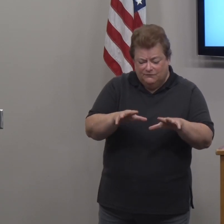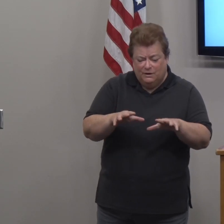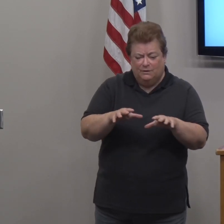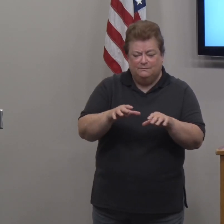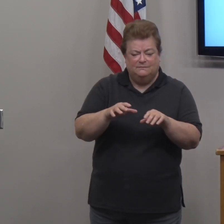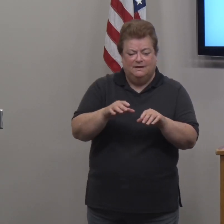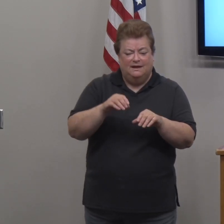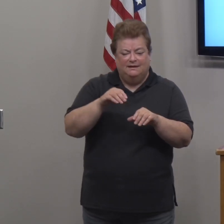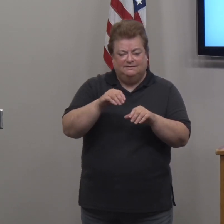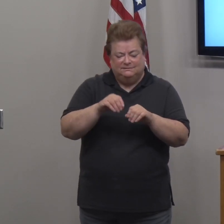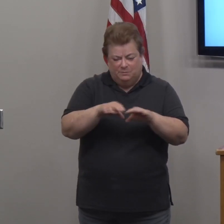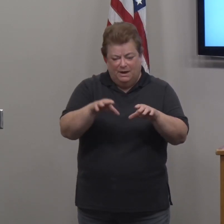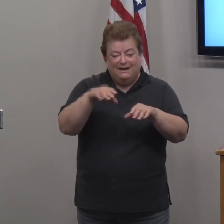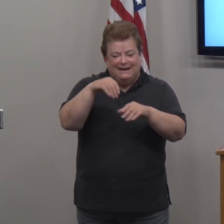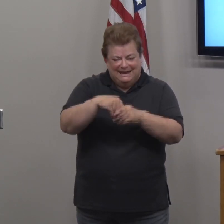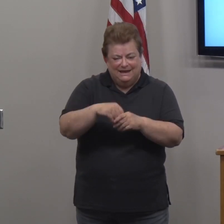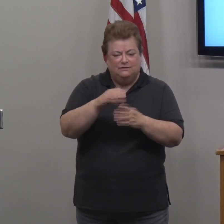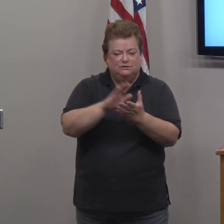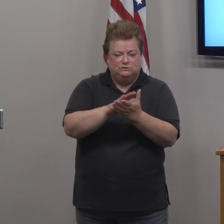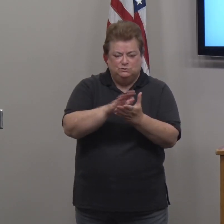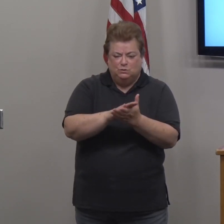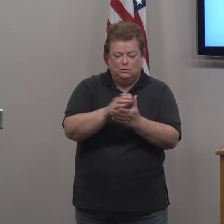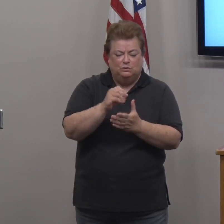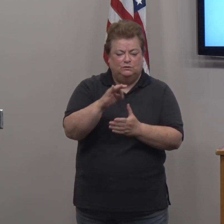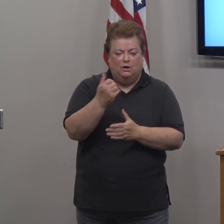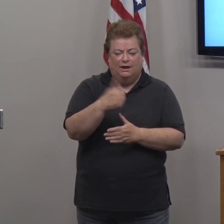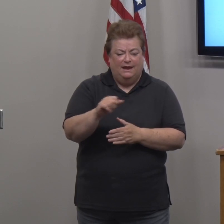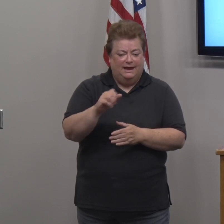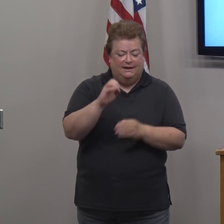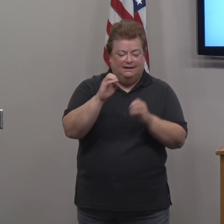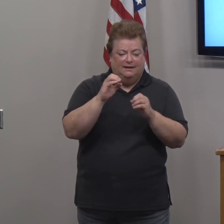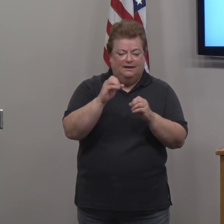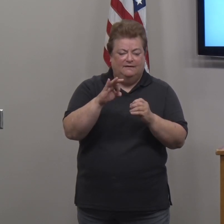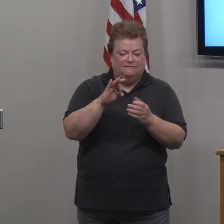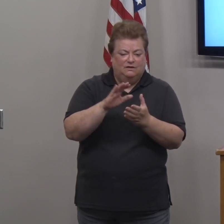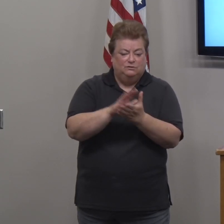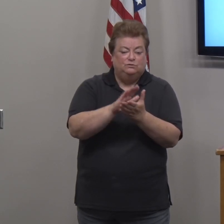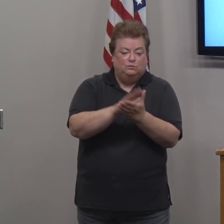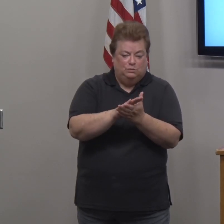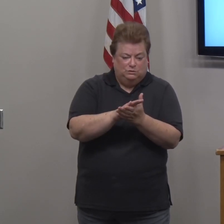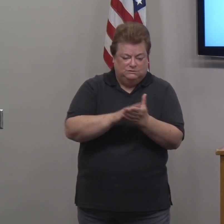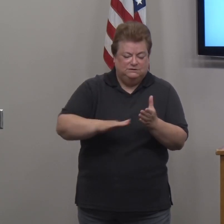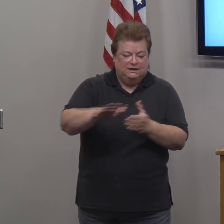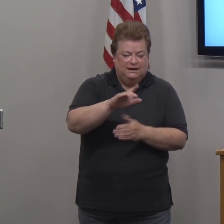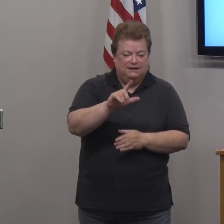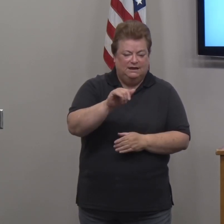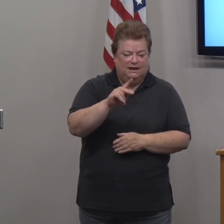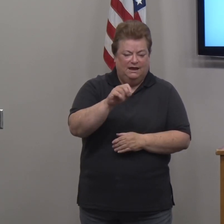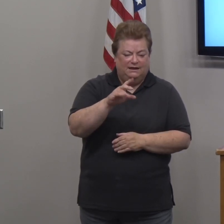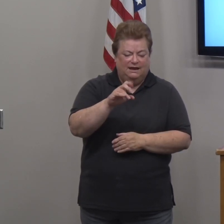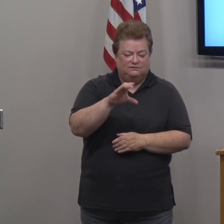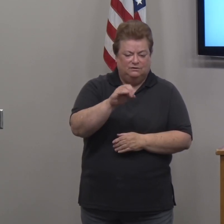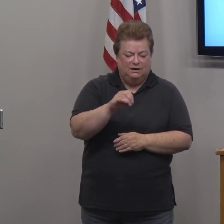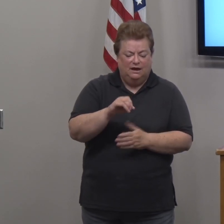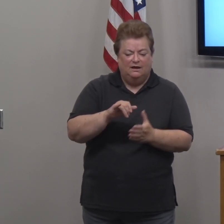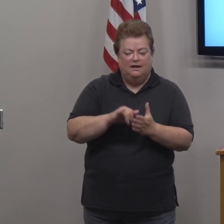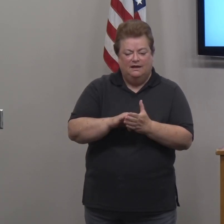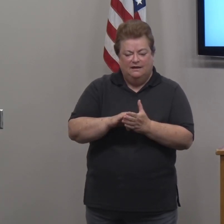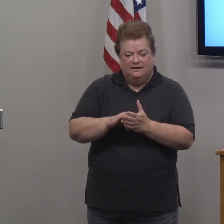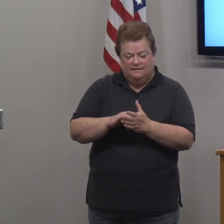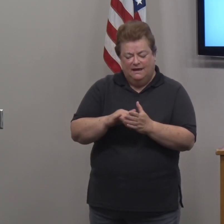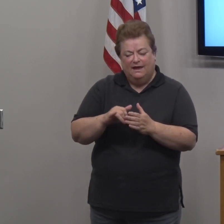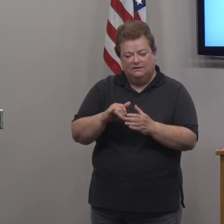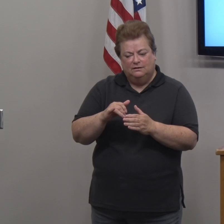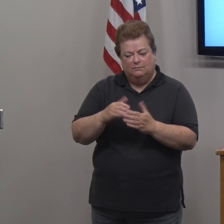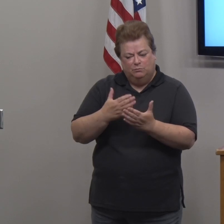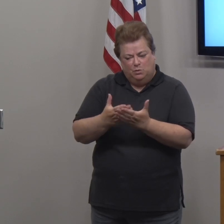classroom setting of any level of education institutions in Lancaster County. This data continues to support the effectiveness of measures